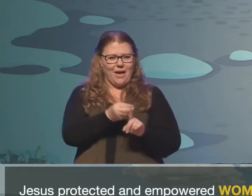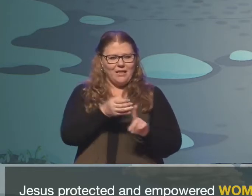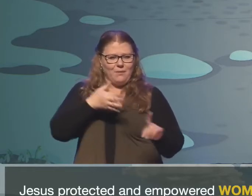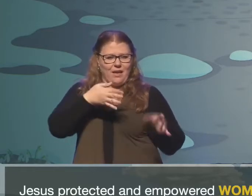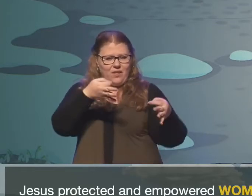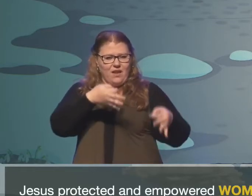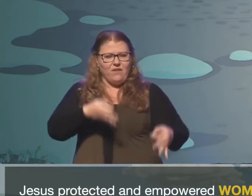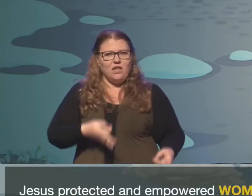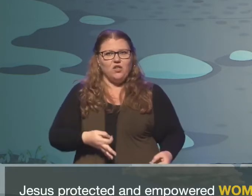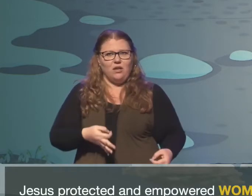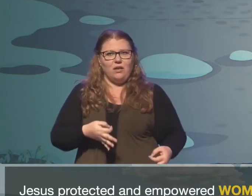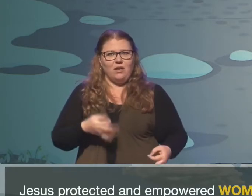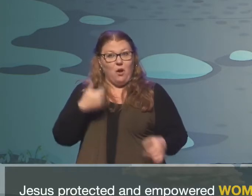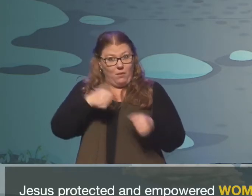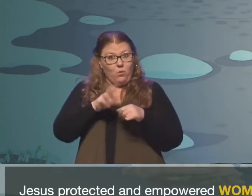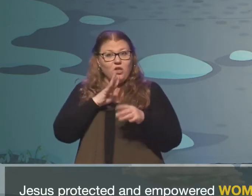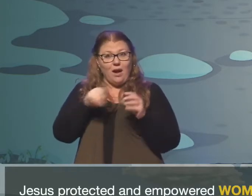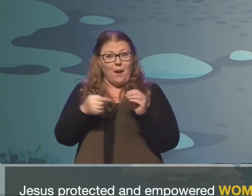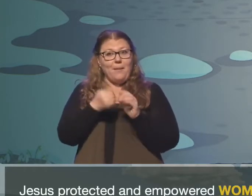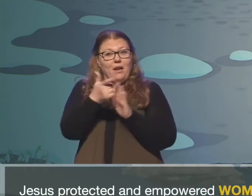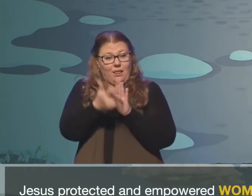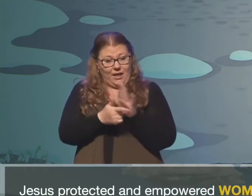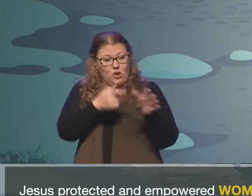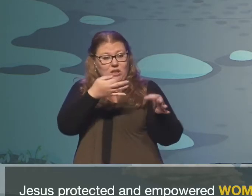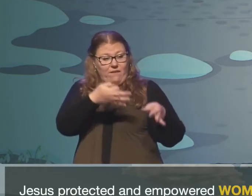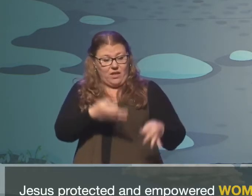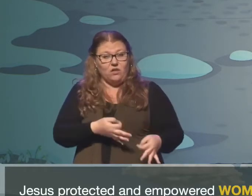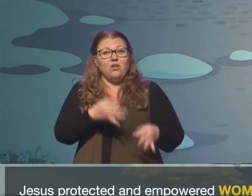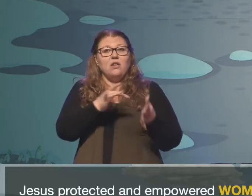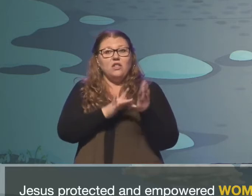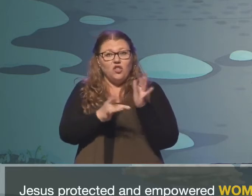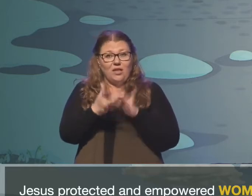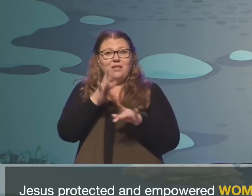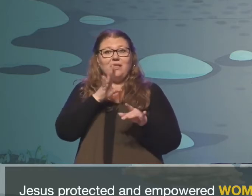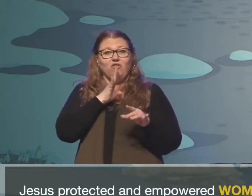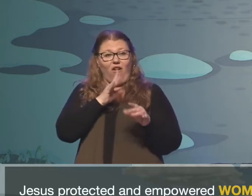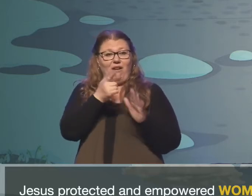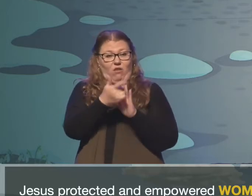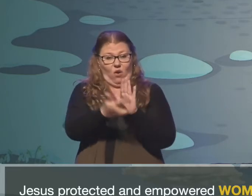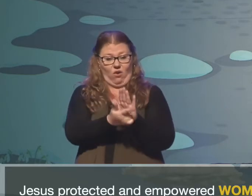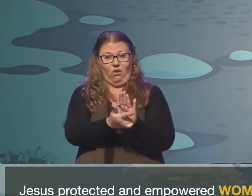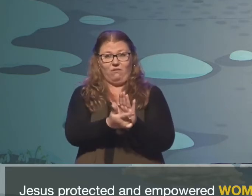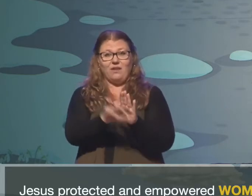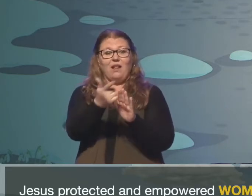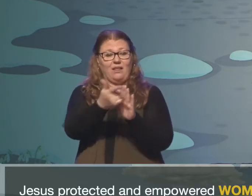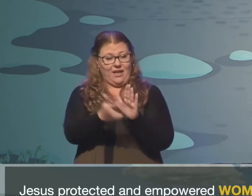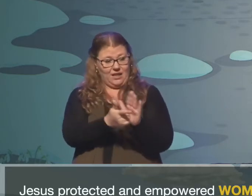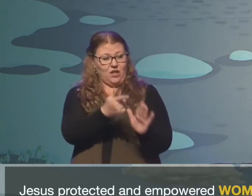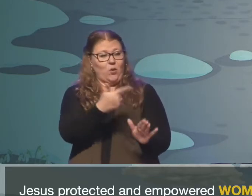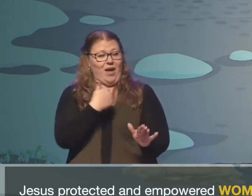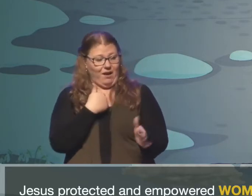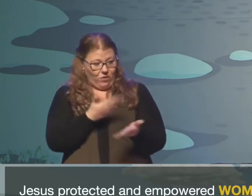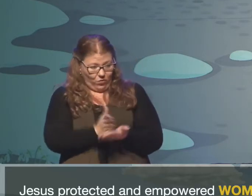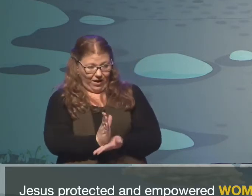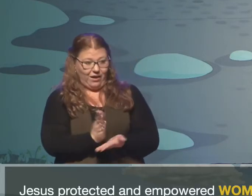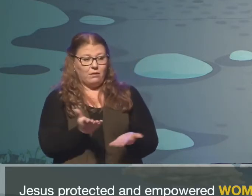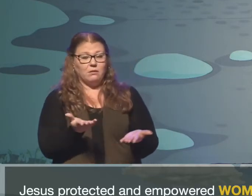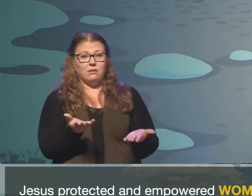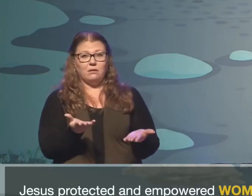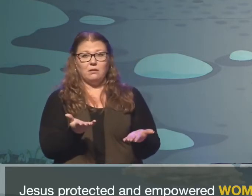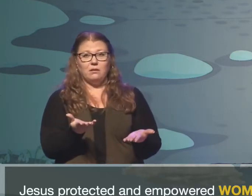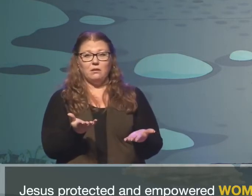definition. And remember, we're talking about a legal definition here. Jesus is talking legally, like you legally have the right,